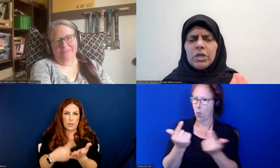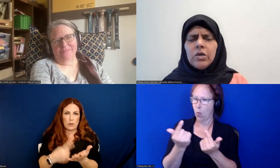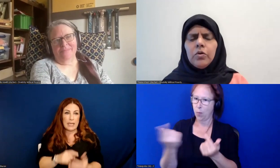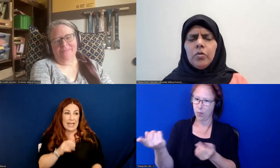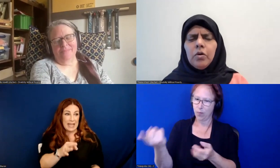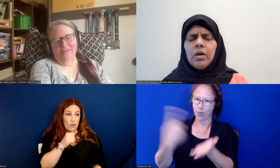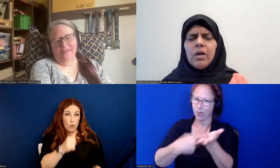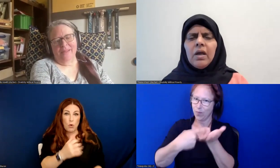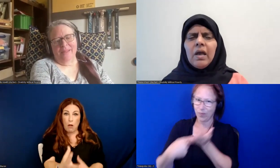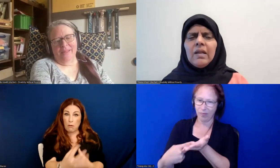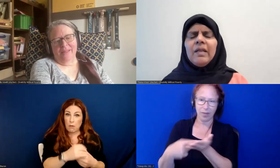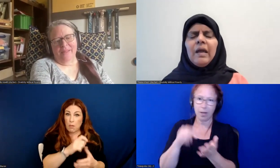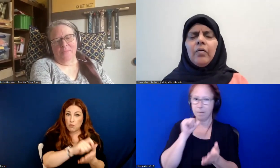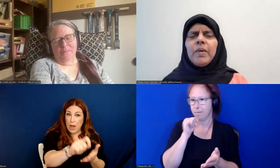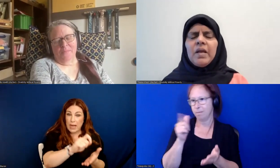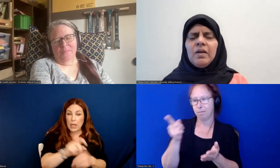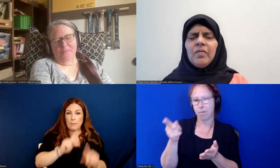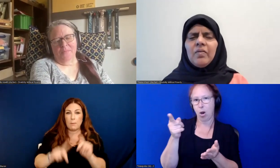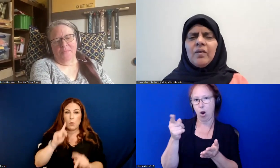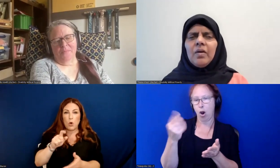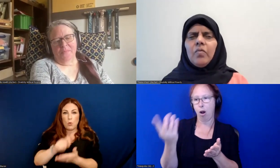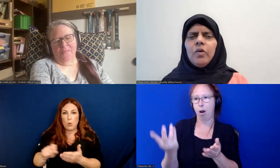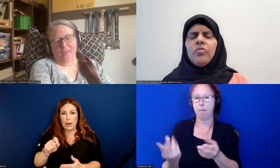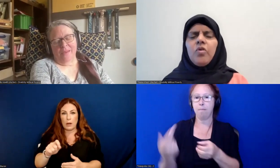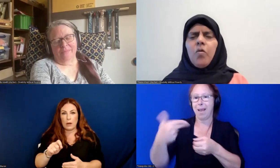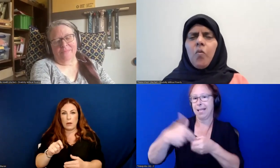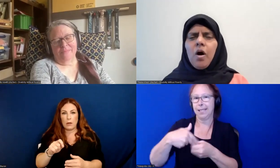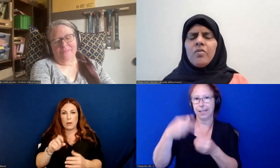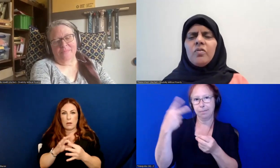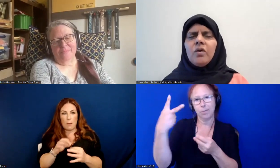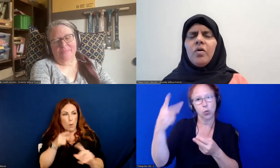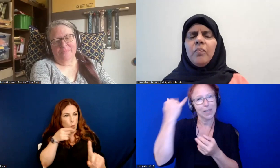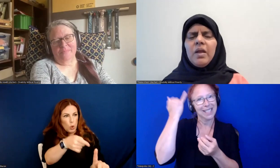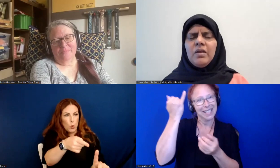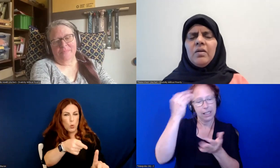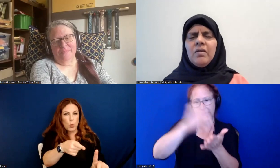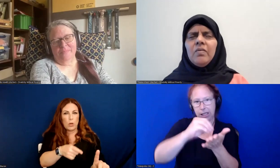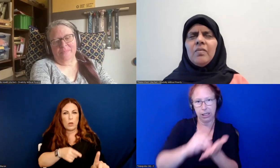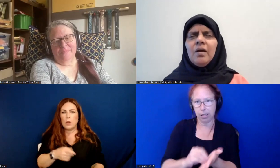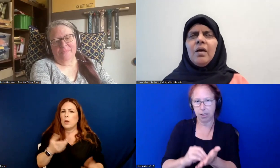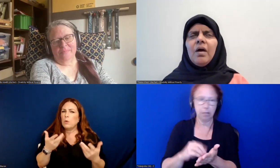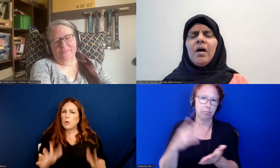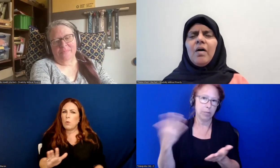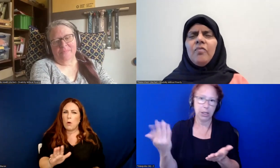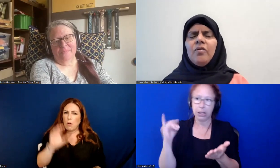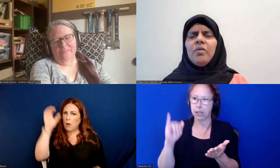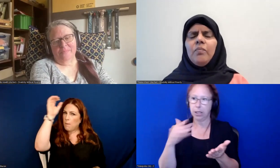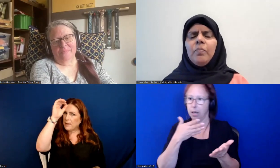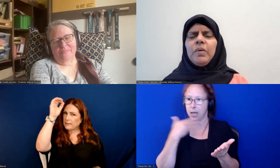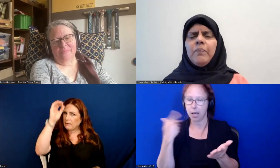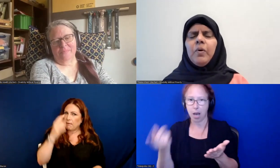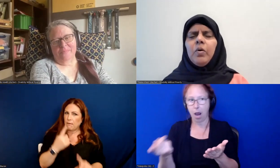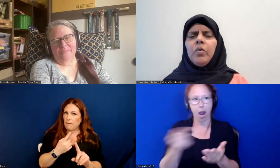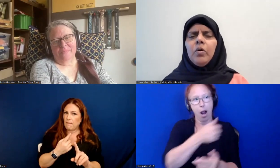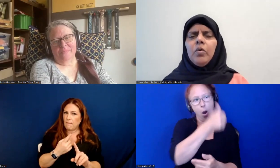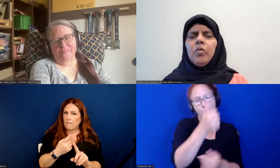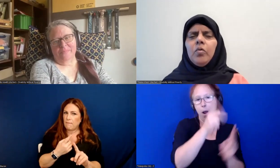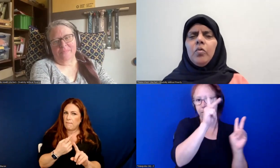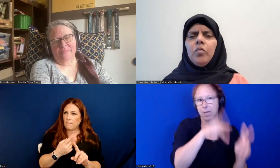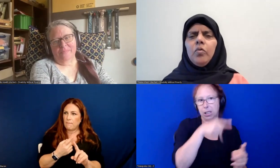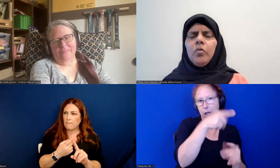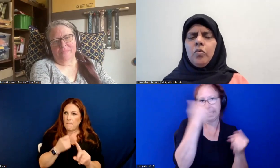about Yeah, you and their opinions. We yeah. don't want opinions of